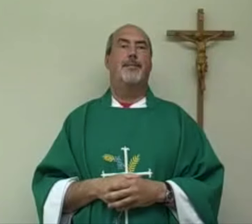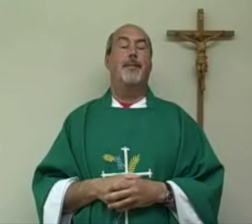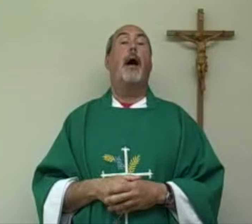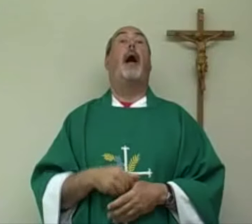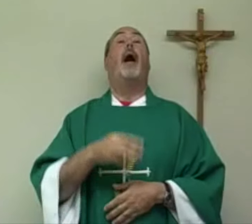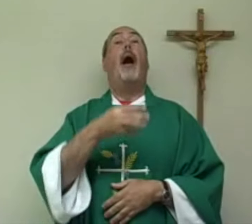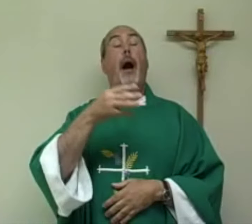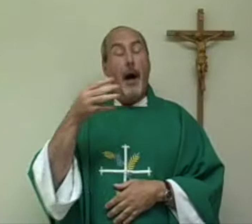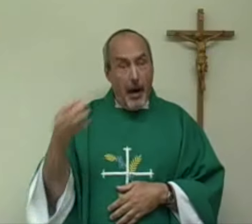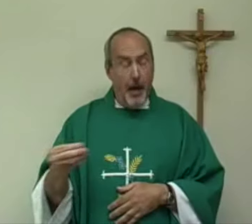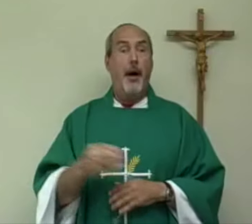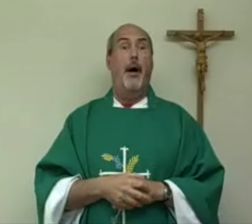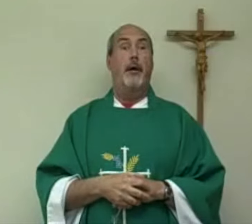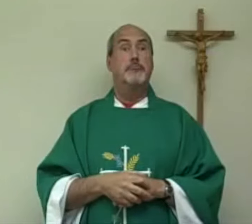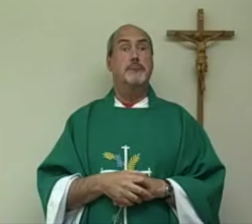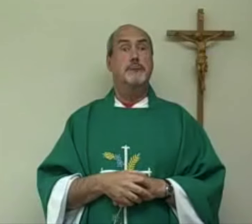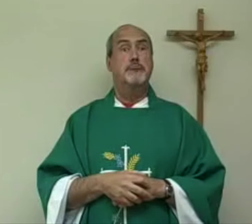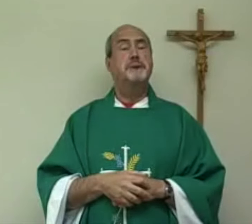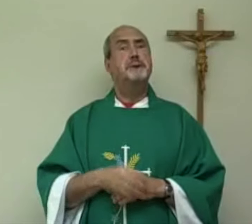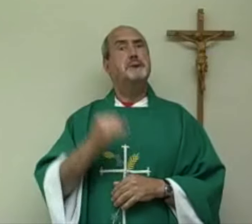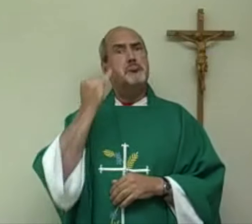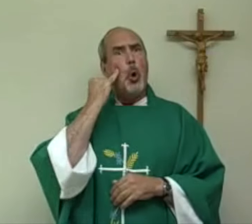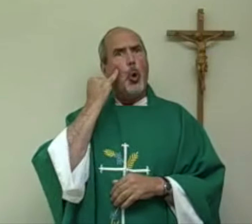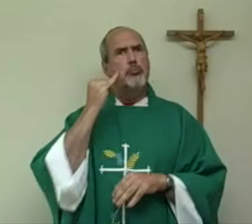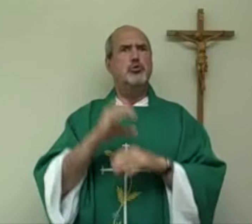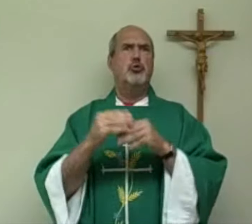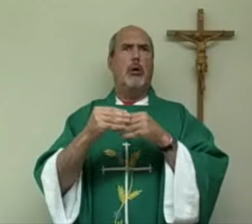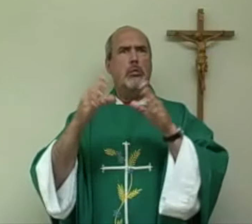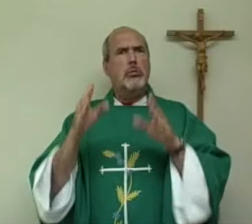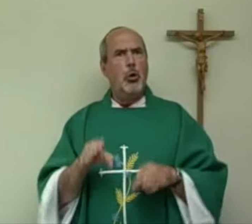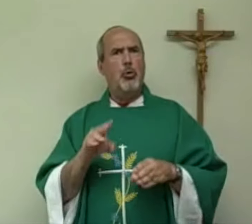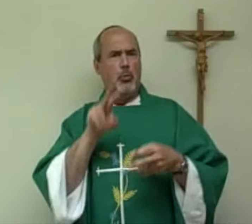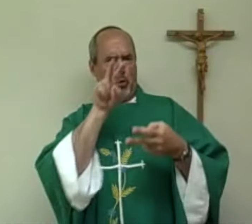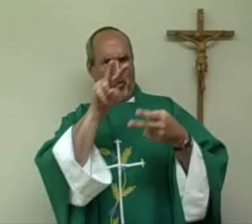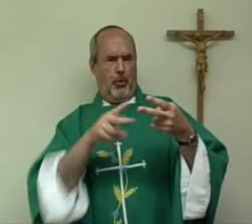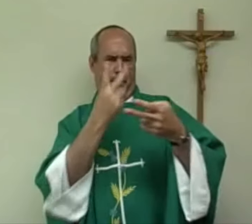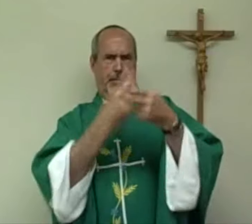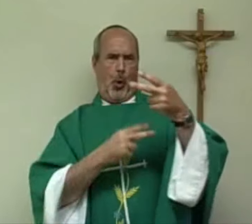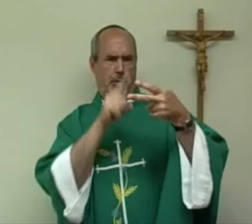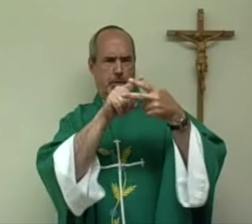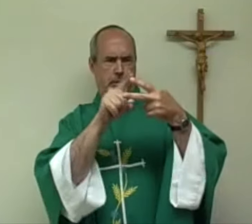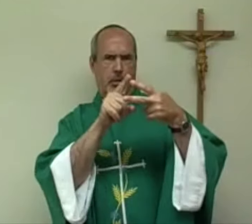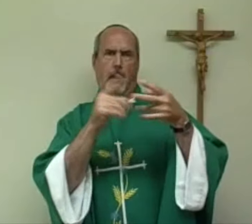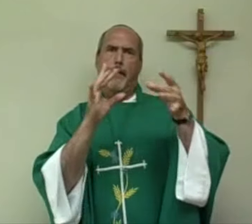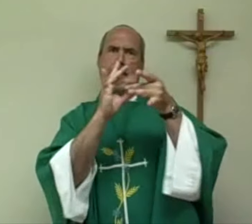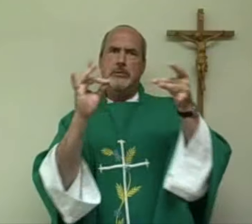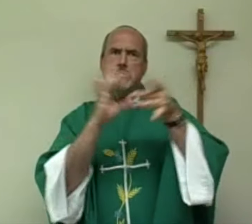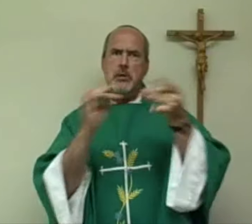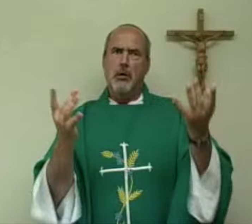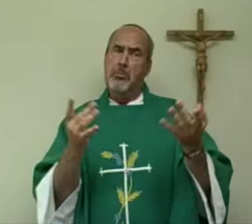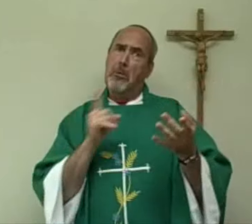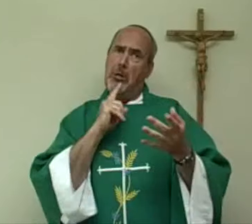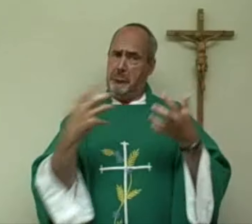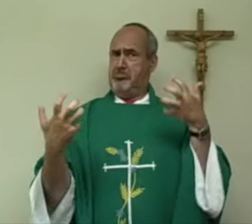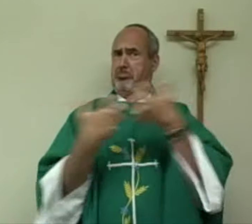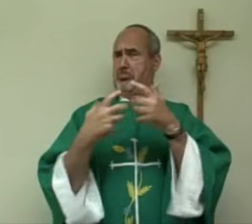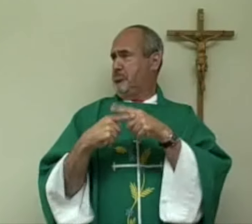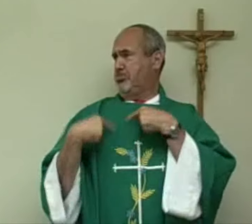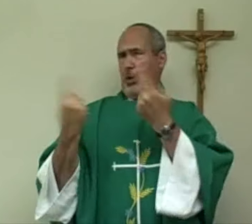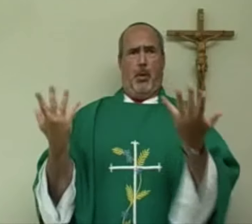can wreak some real havoc with people. And also, when the church leaders look at those, for example,